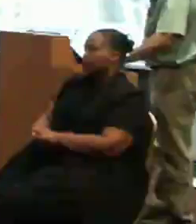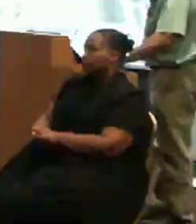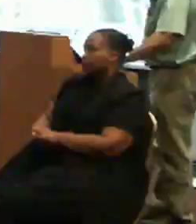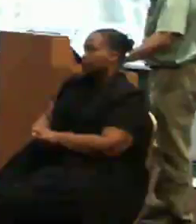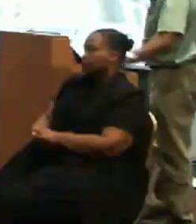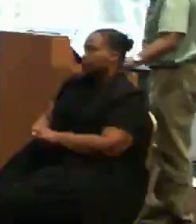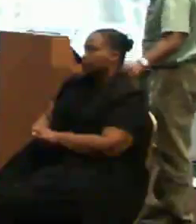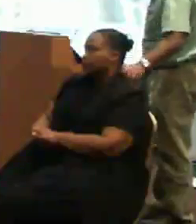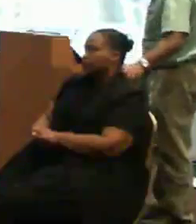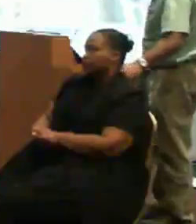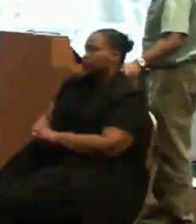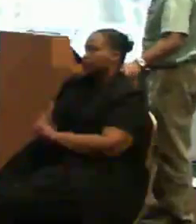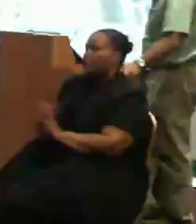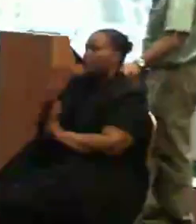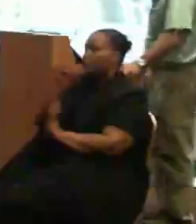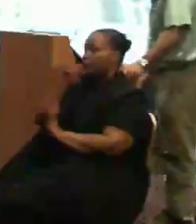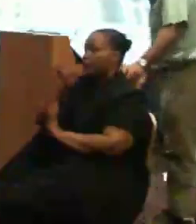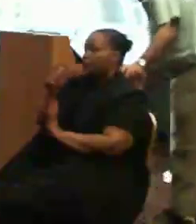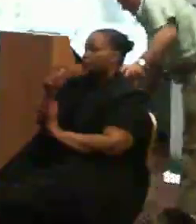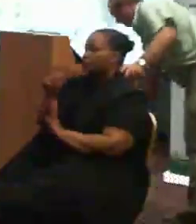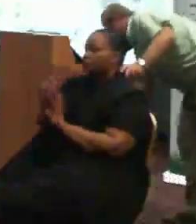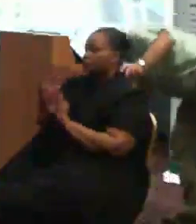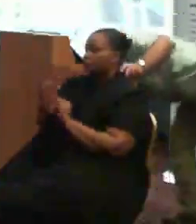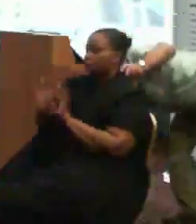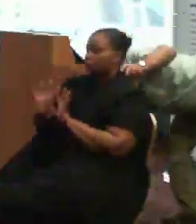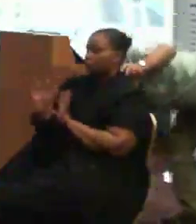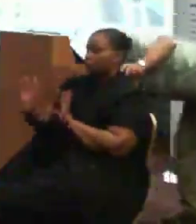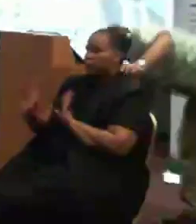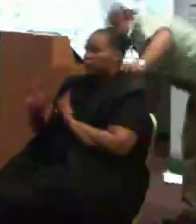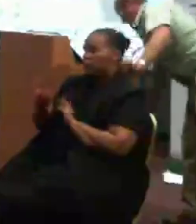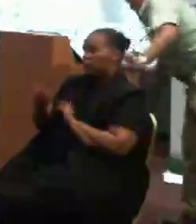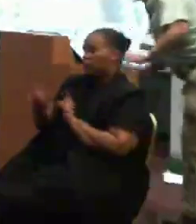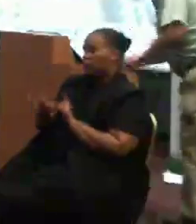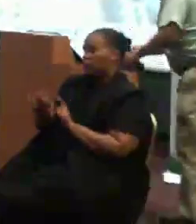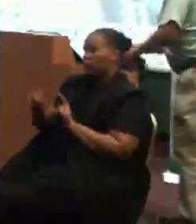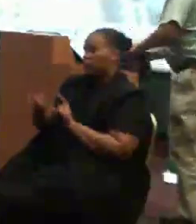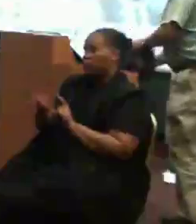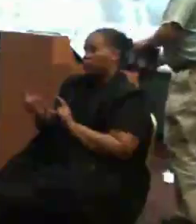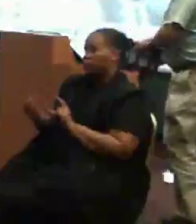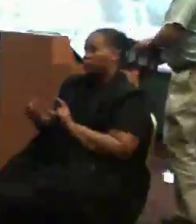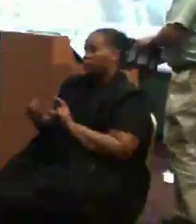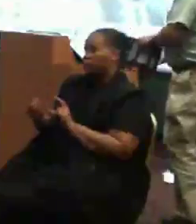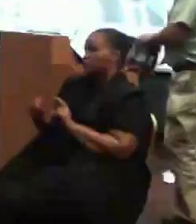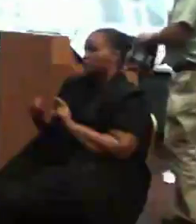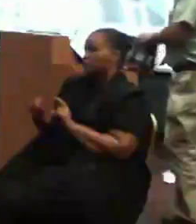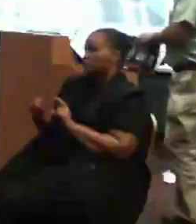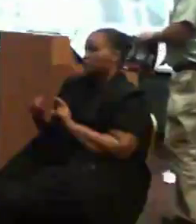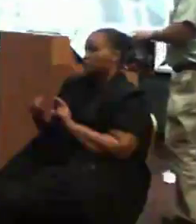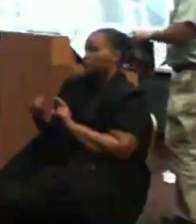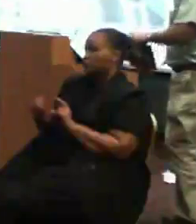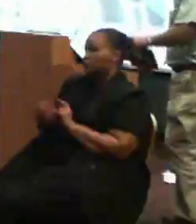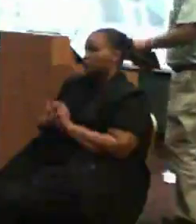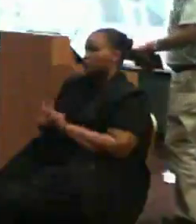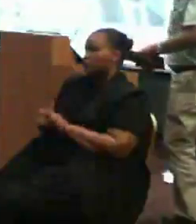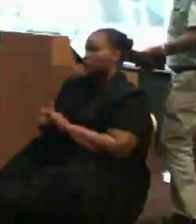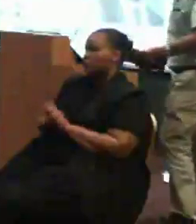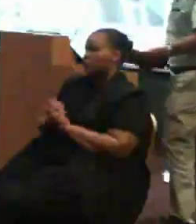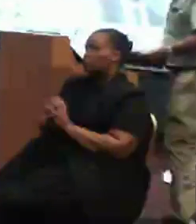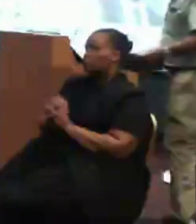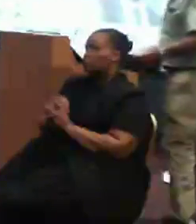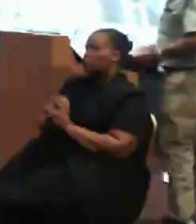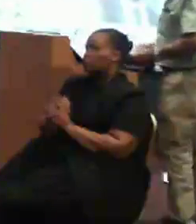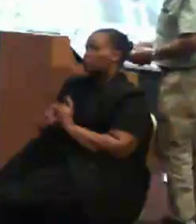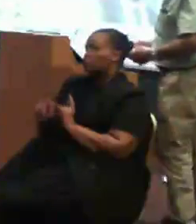Thank you, Mr. Jensen. I'm going to check if the members have specific clarity from your presentation in terms of